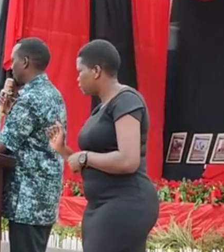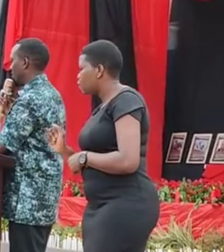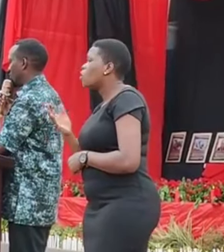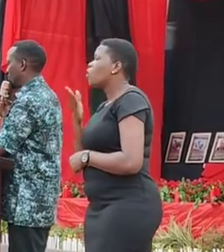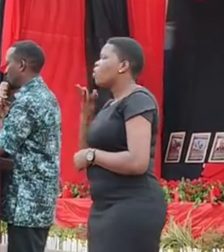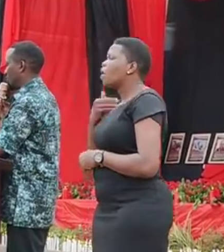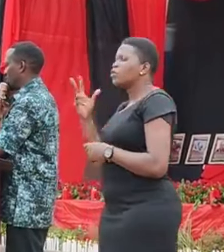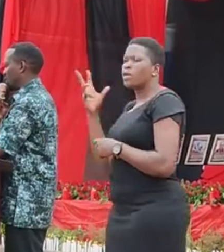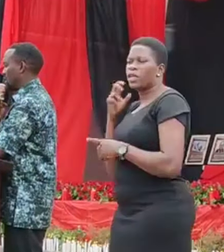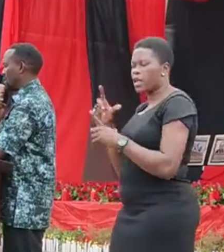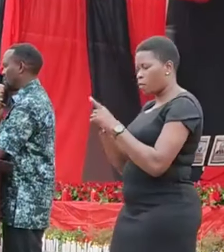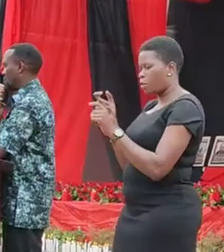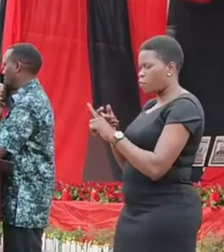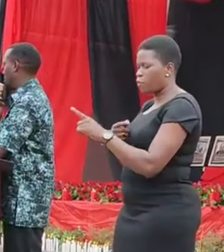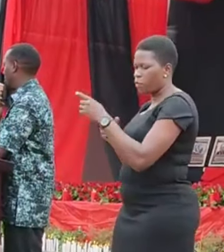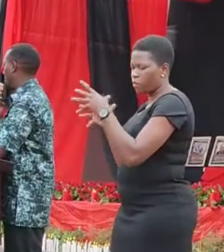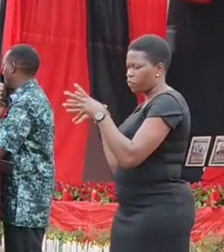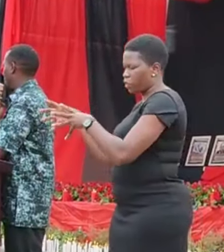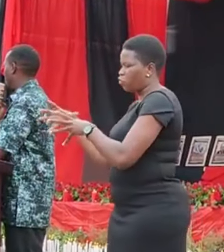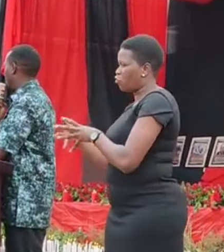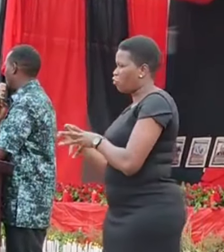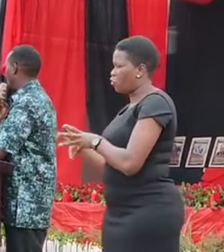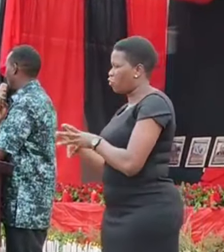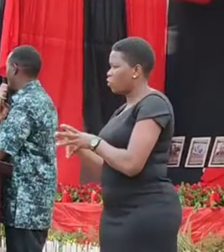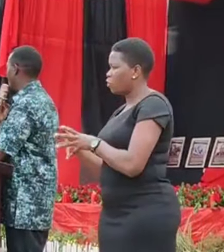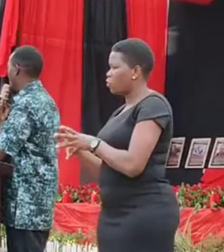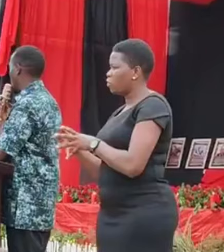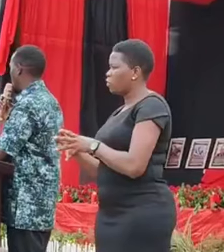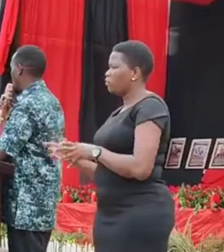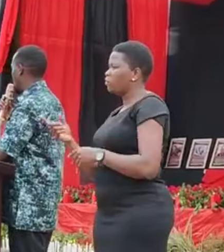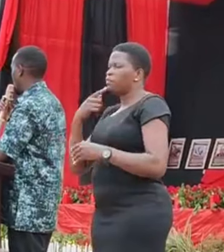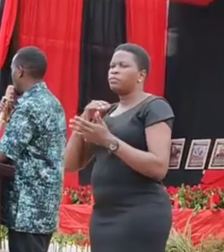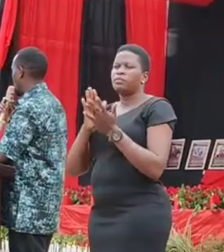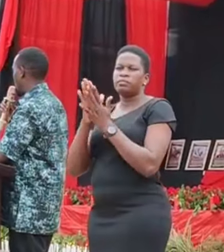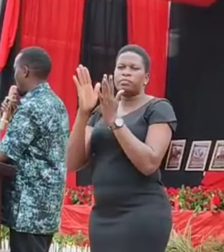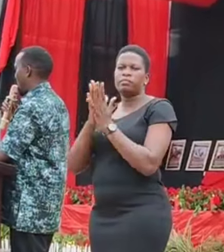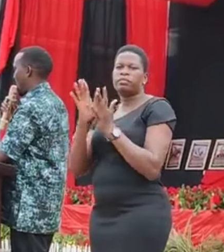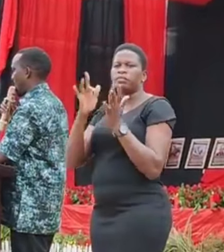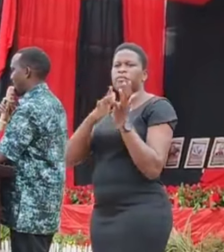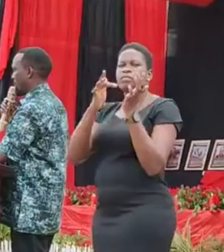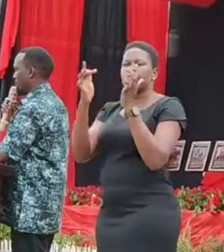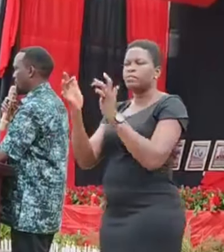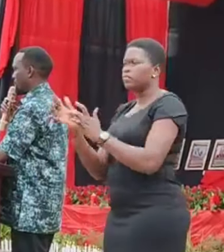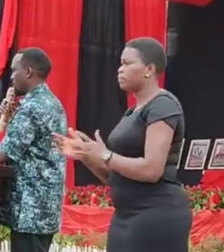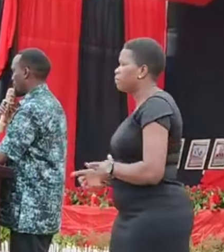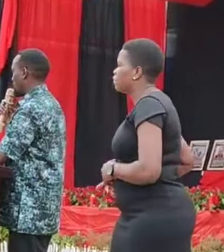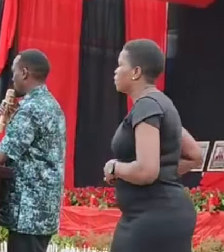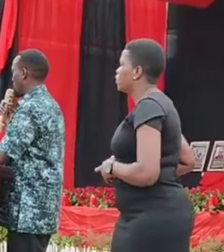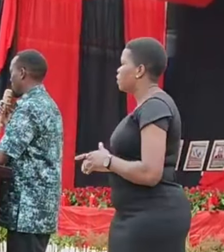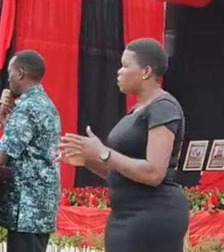the word from the tortured victims. Rebecca. Thank you.